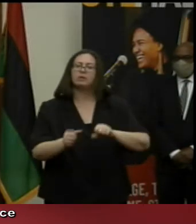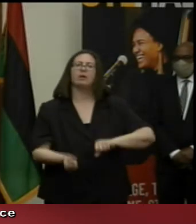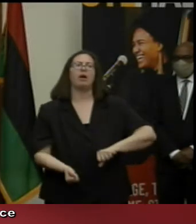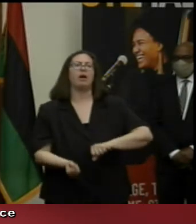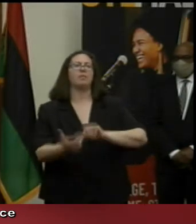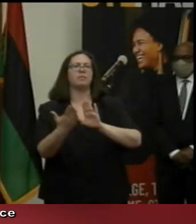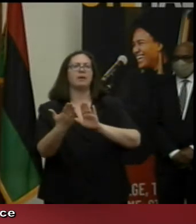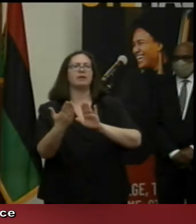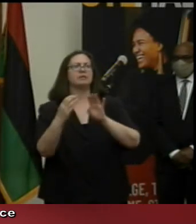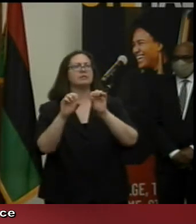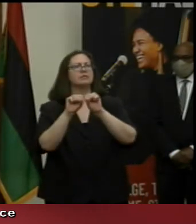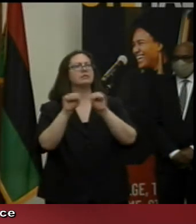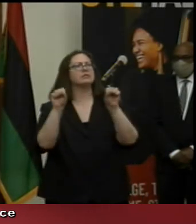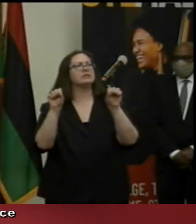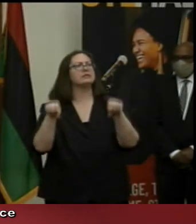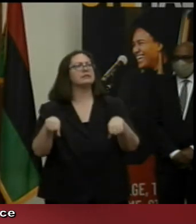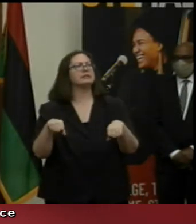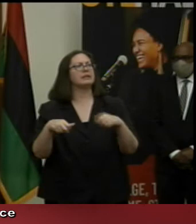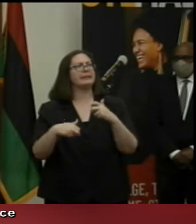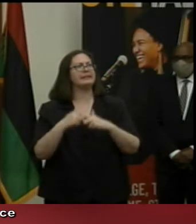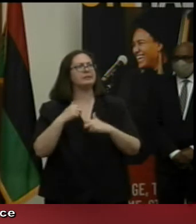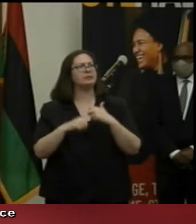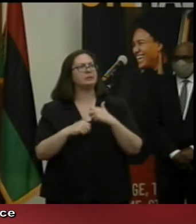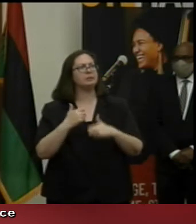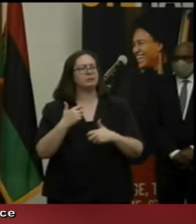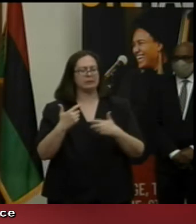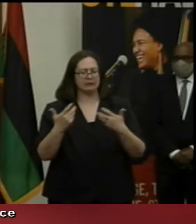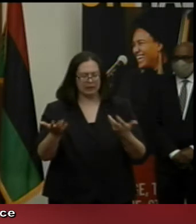these systemic issues that have led us to where we are.